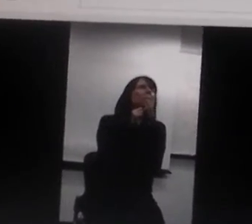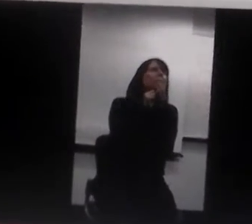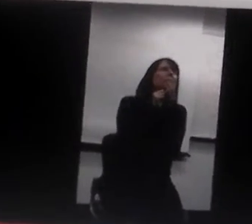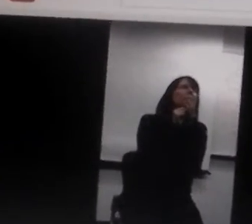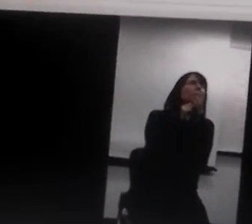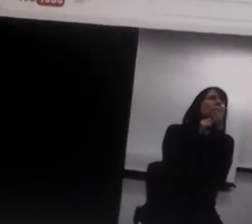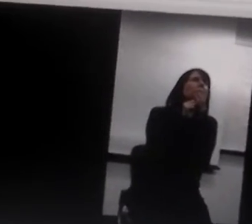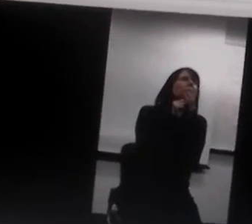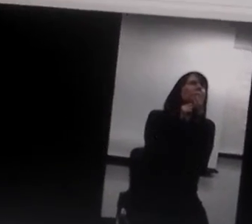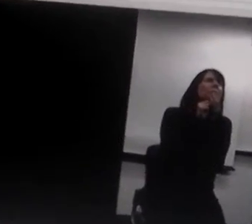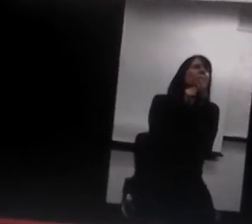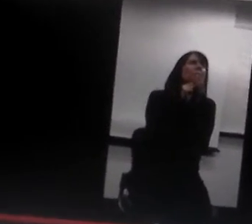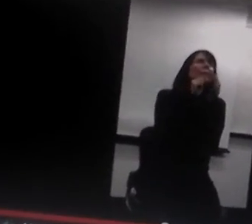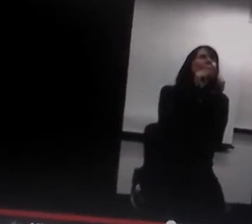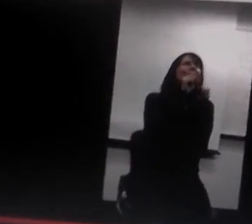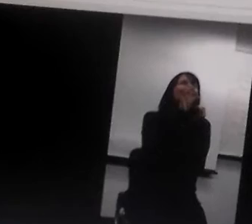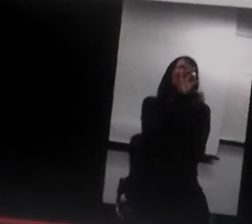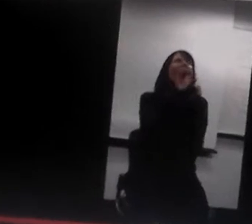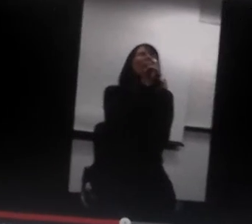Indiana.